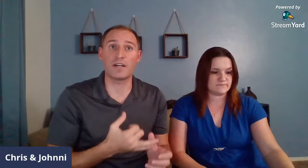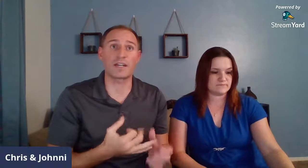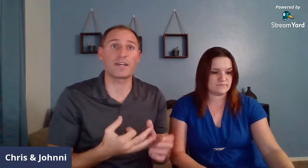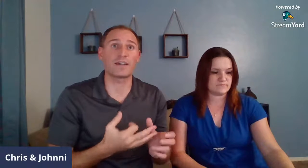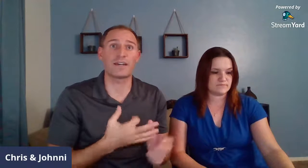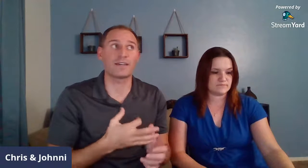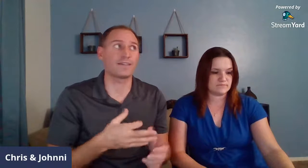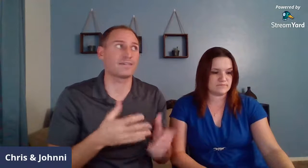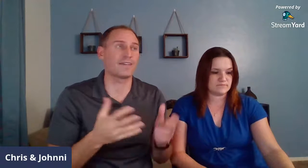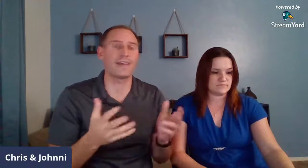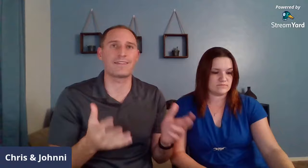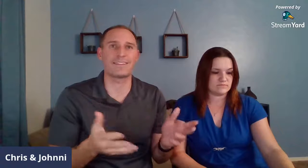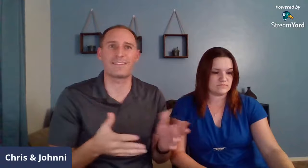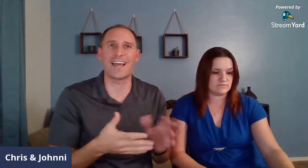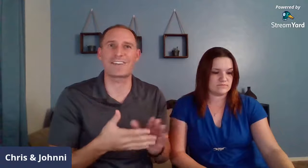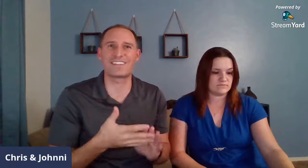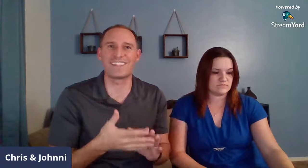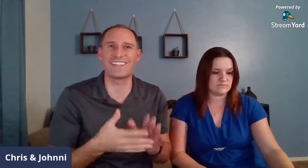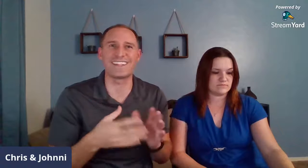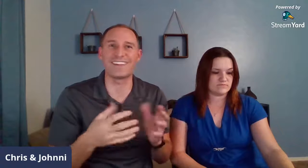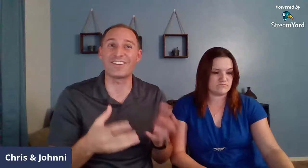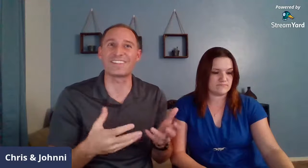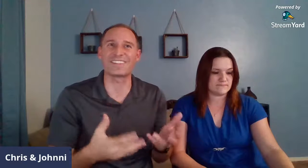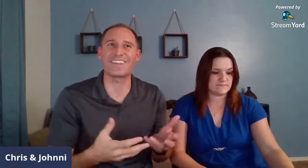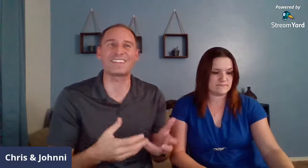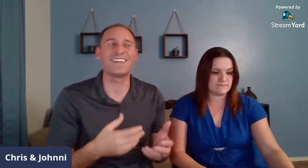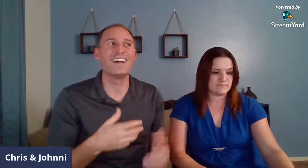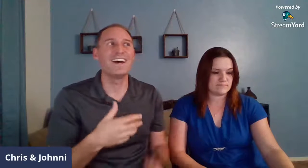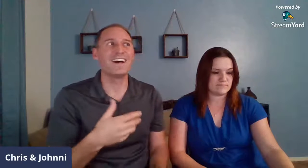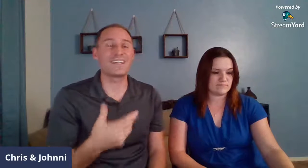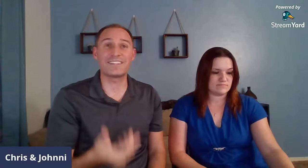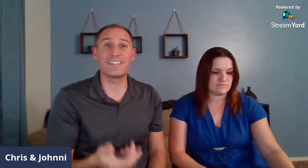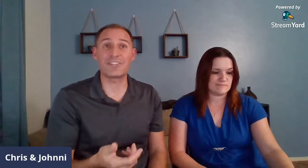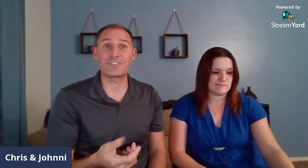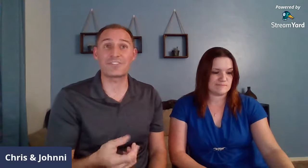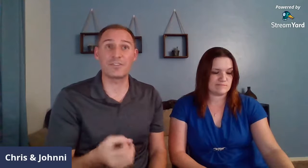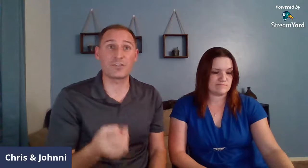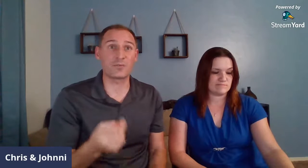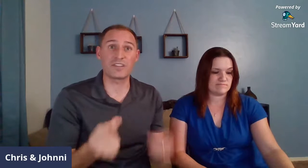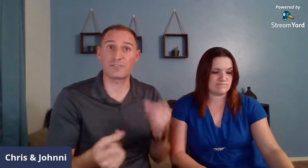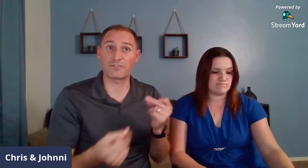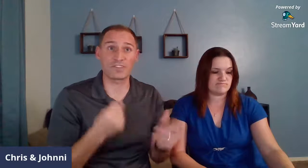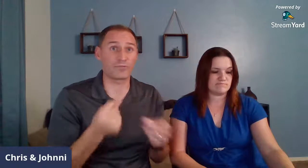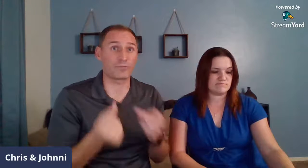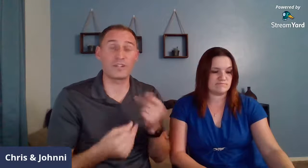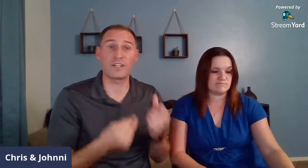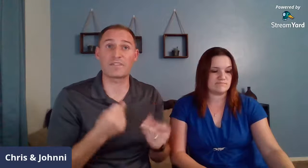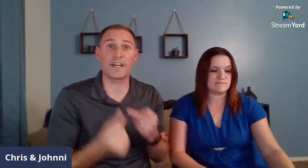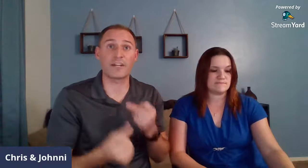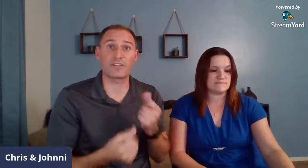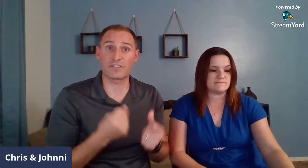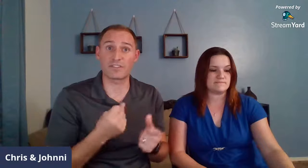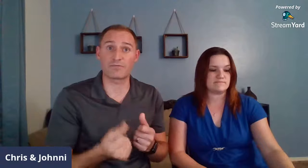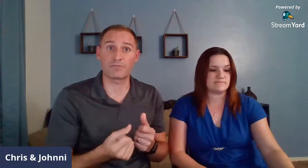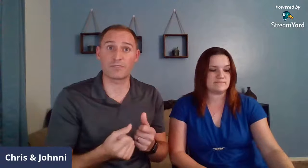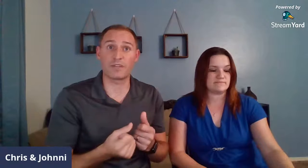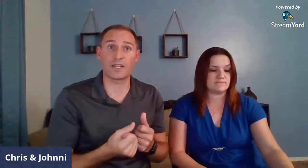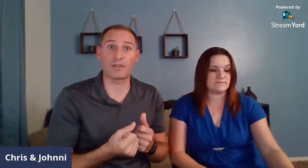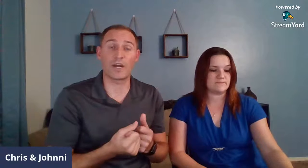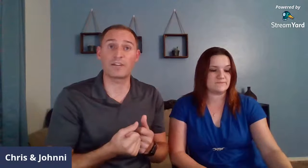talk, how to see and all these things. Teenagers too, their brains are just really on fire and they're just wired